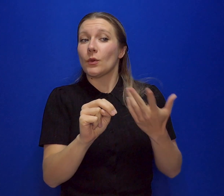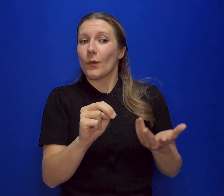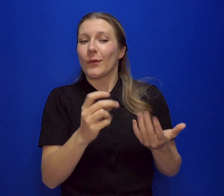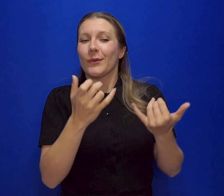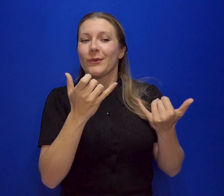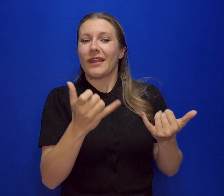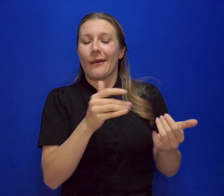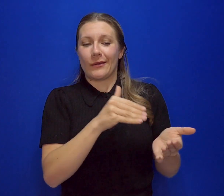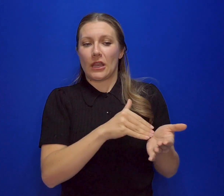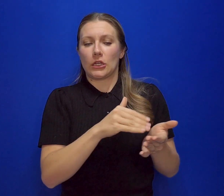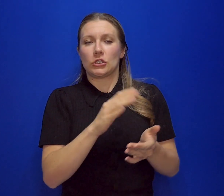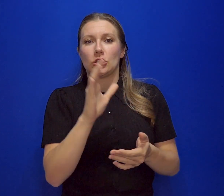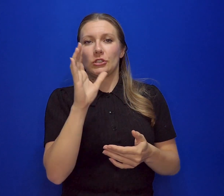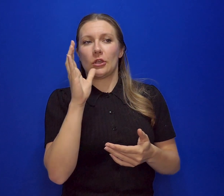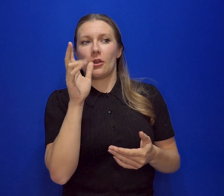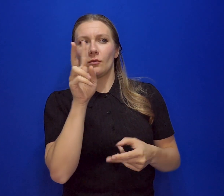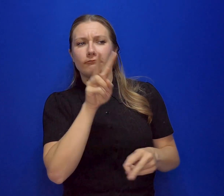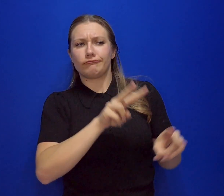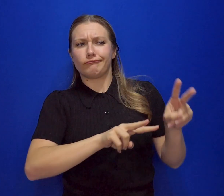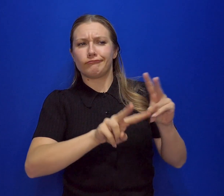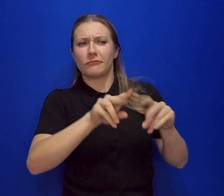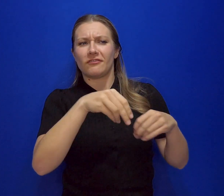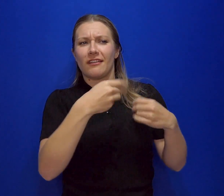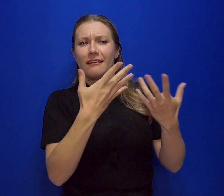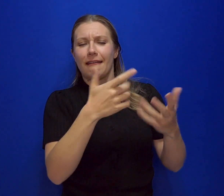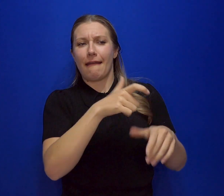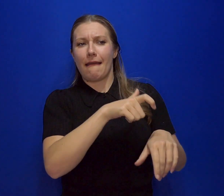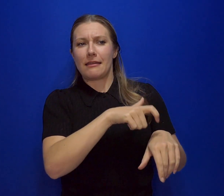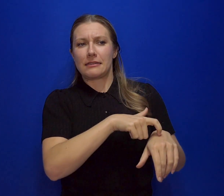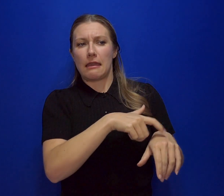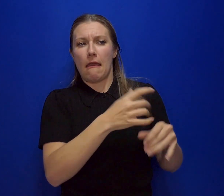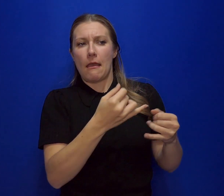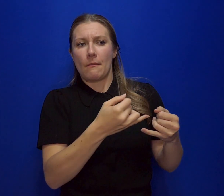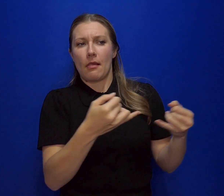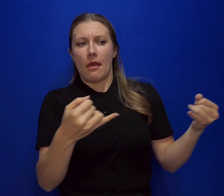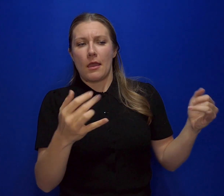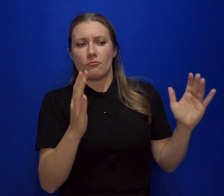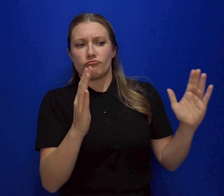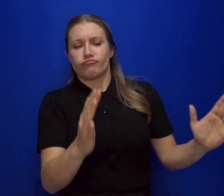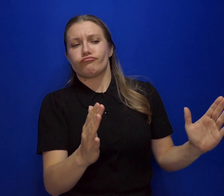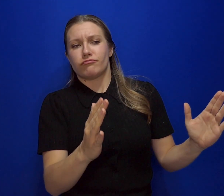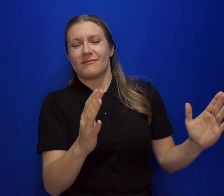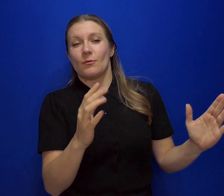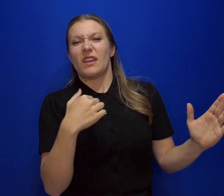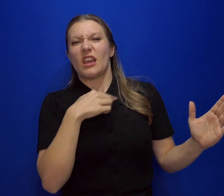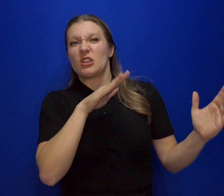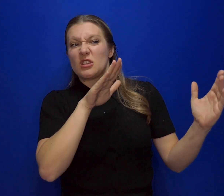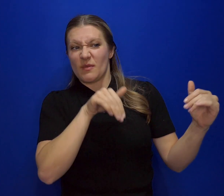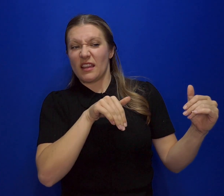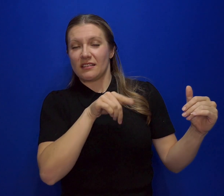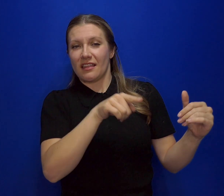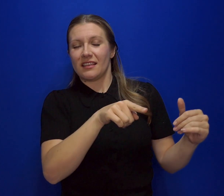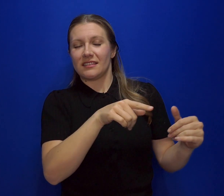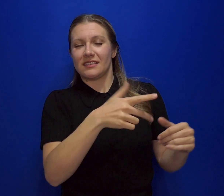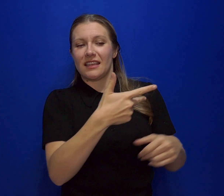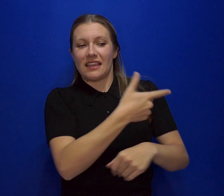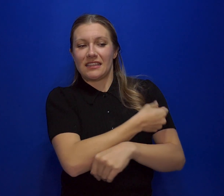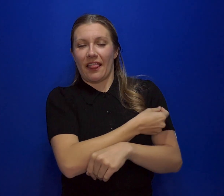a timeline of what we're expecting this rapid insulin dose to work over. And let's be careful